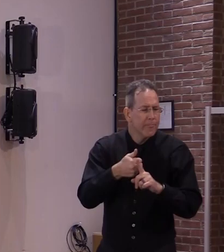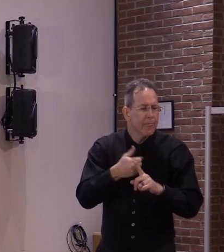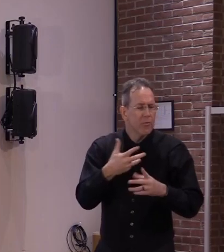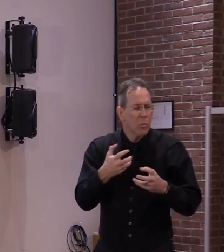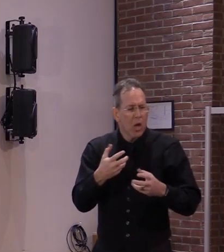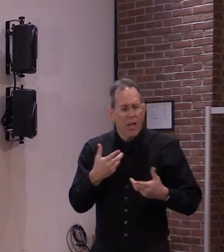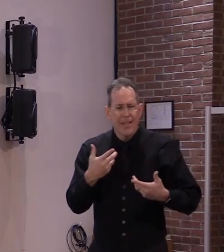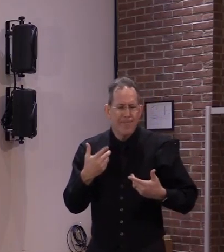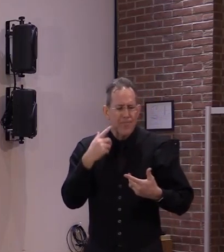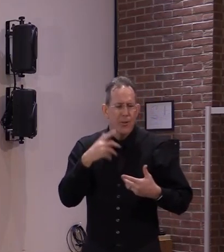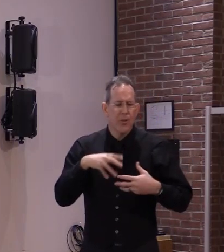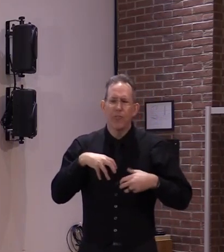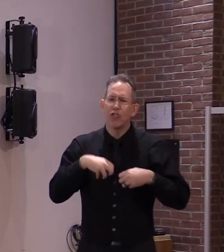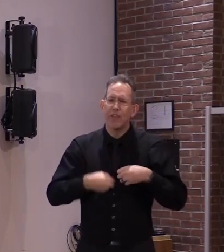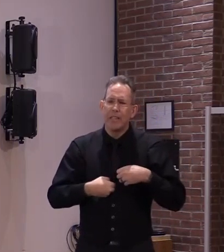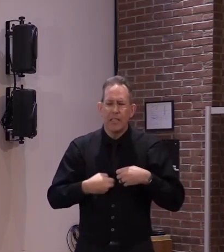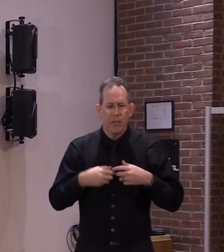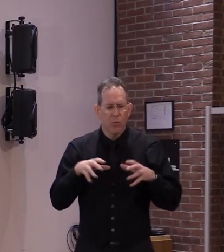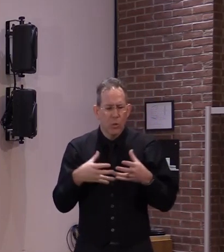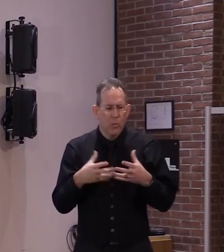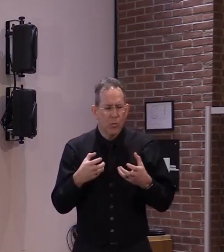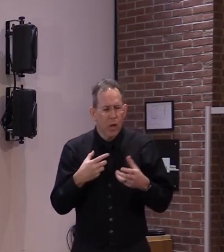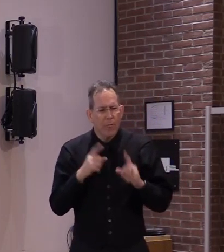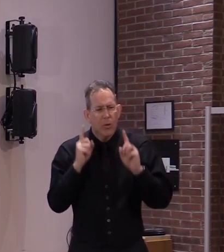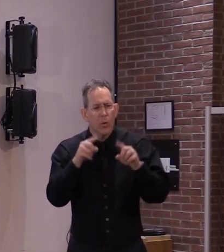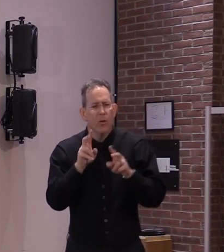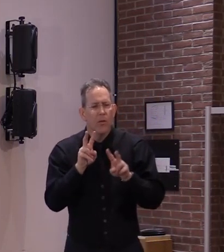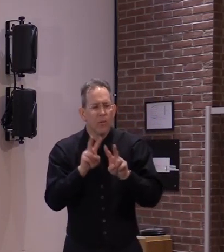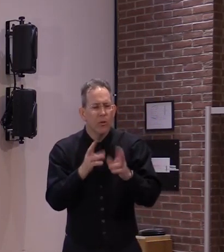I'll ask Dr. Levine to take that question.